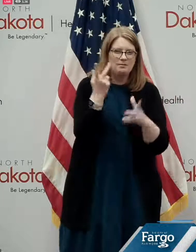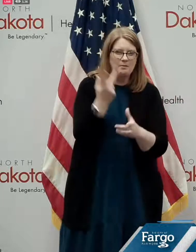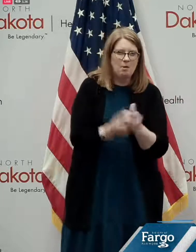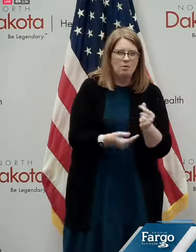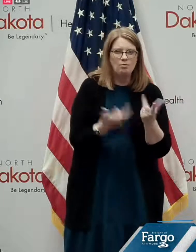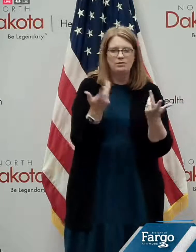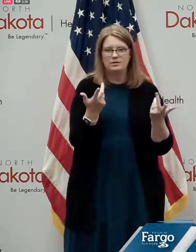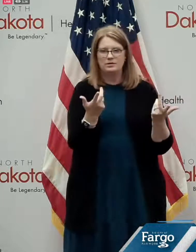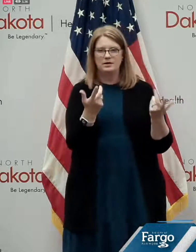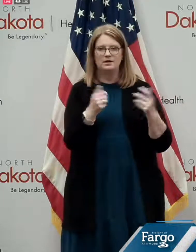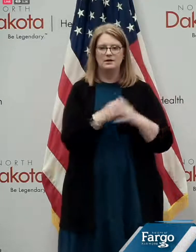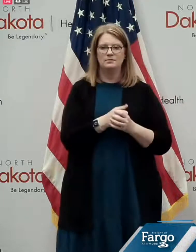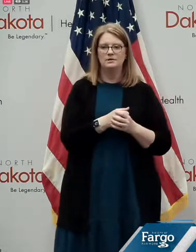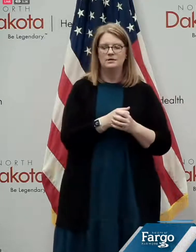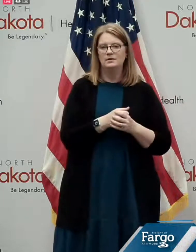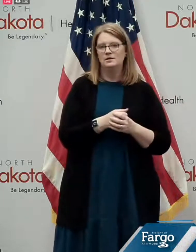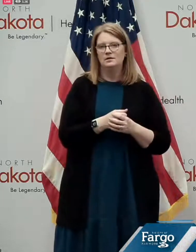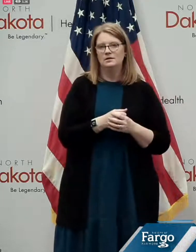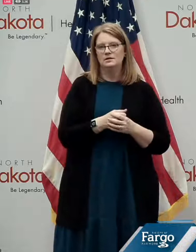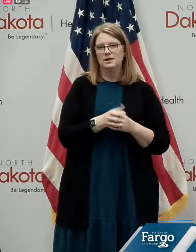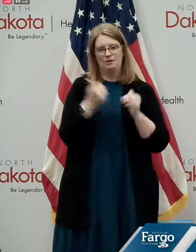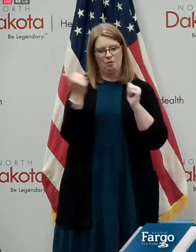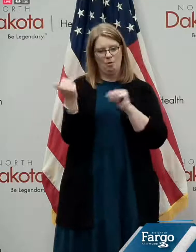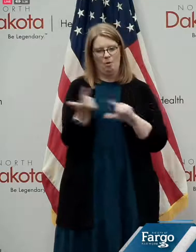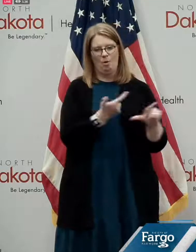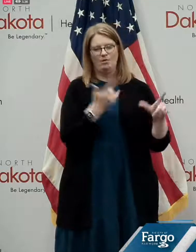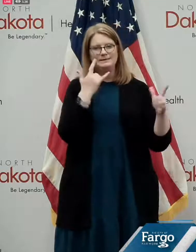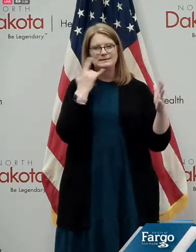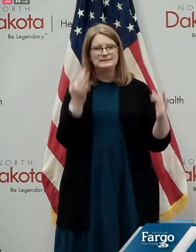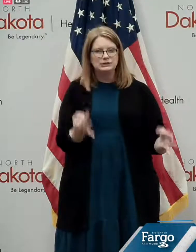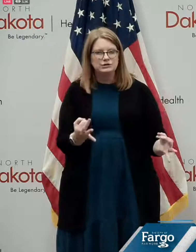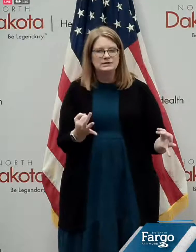that in context. And like all decision making, it's